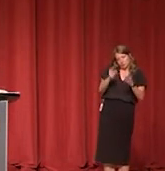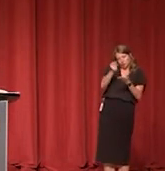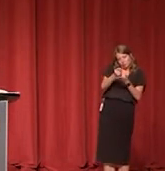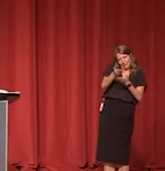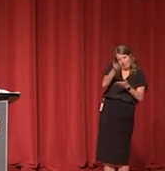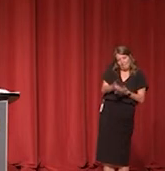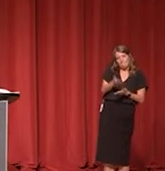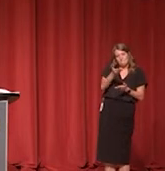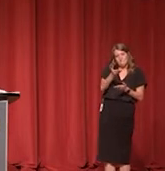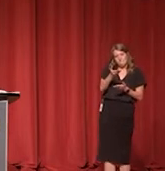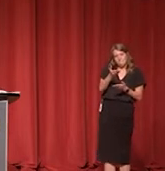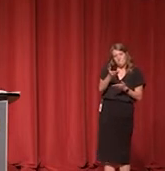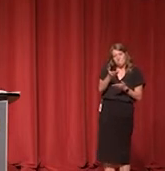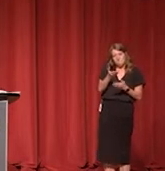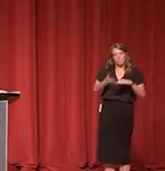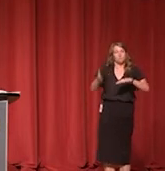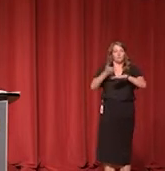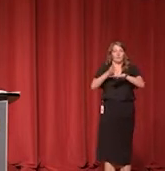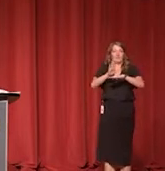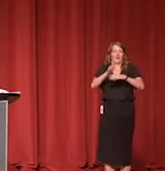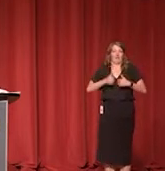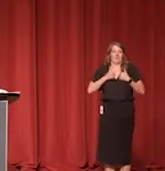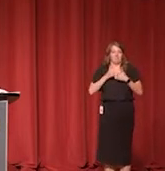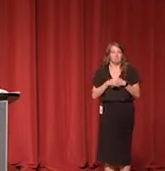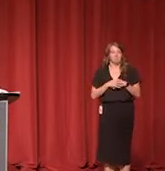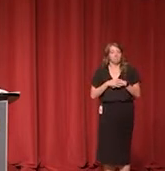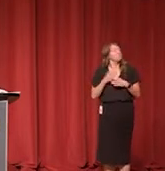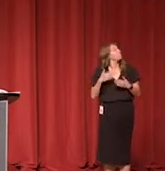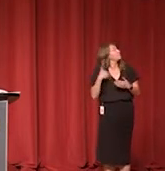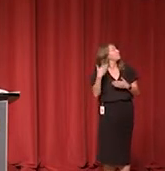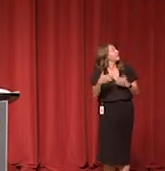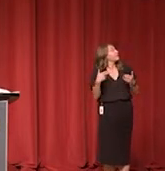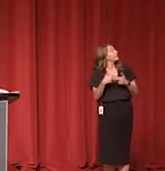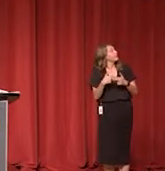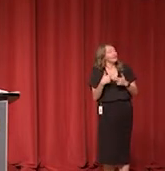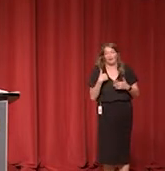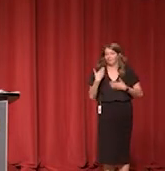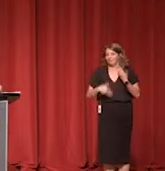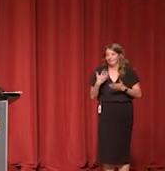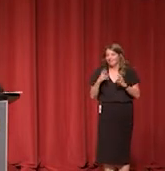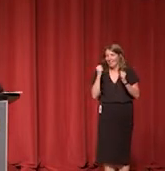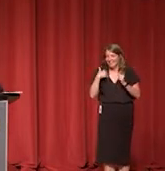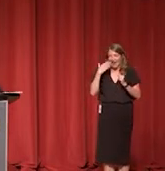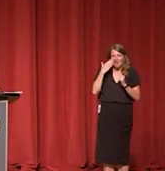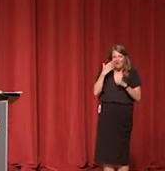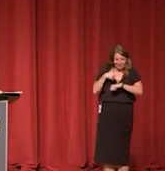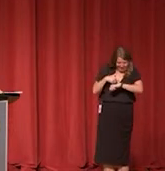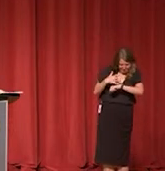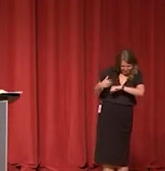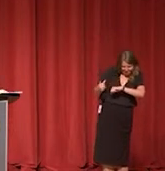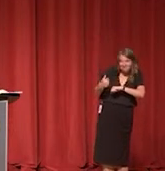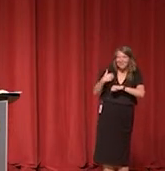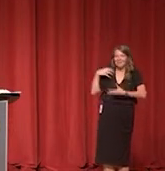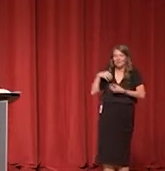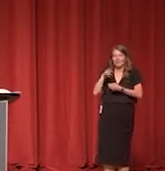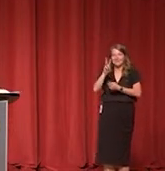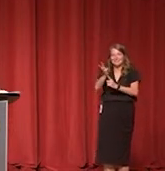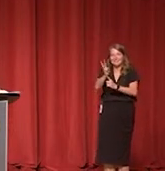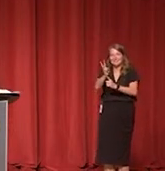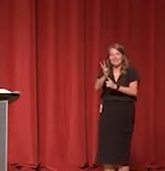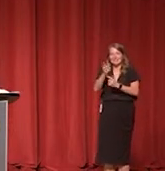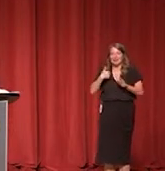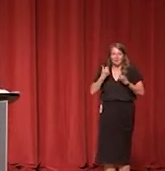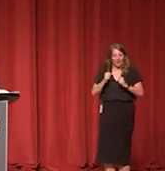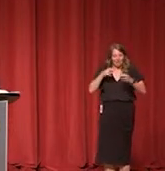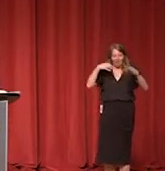national ADRC network of 37 centers. Next slide, please. I'll go fast because I know I was just given about 6 minutes to describe